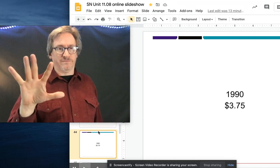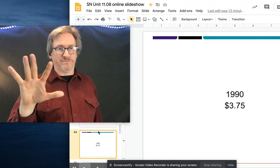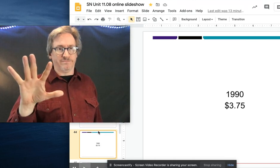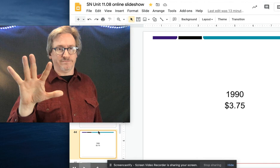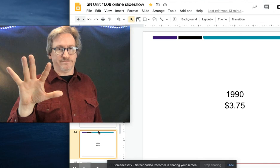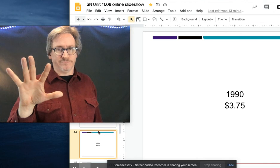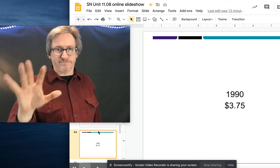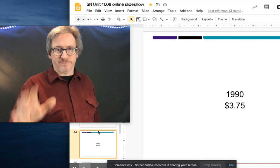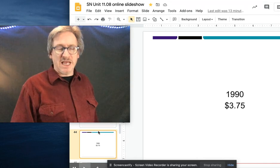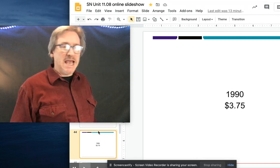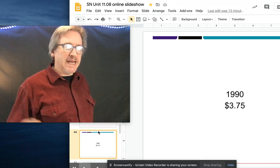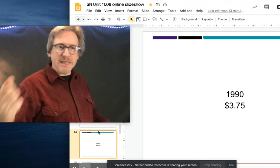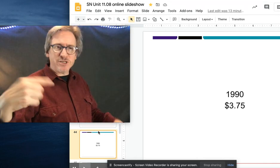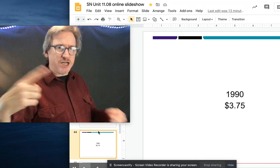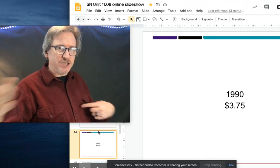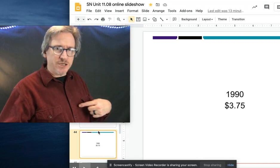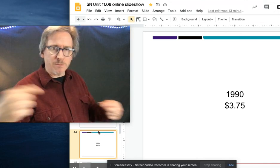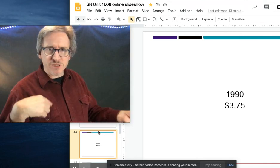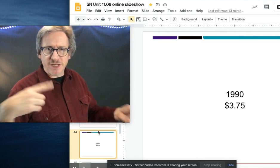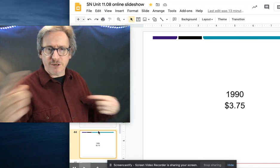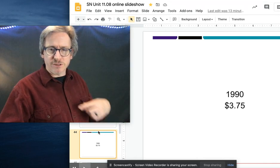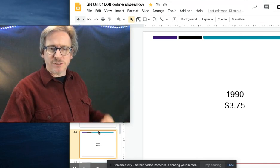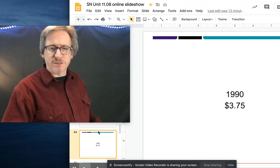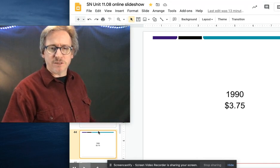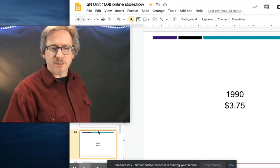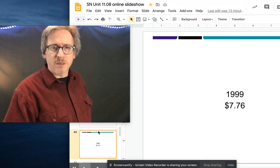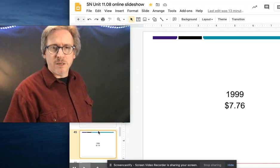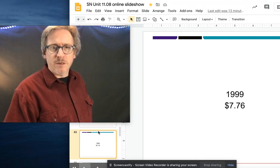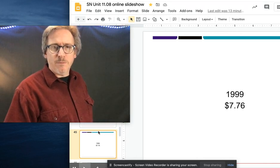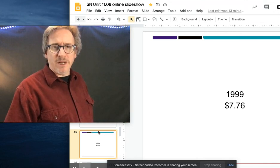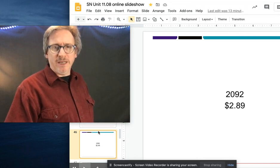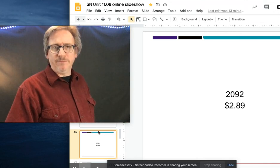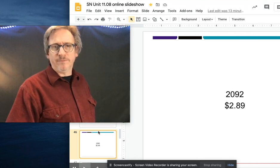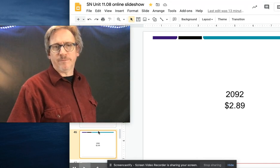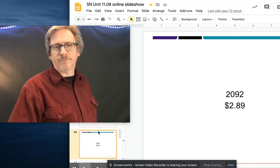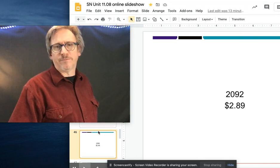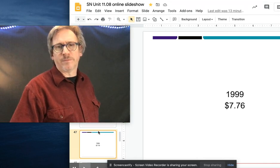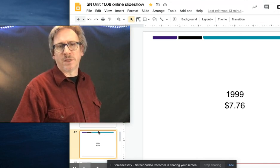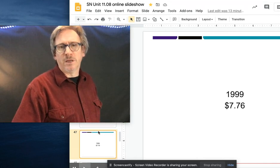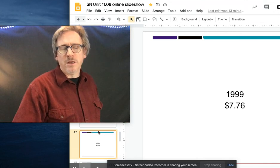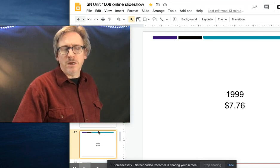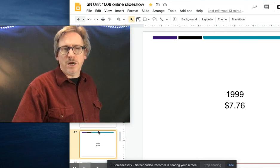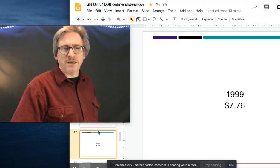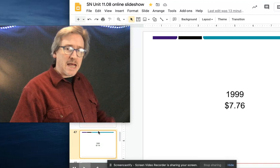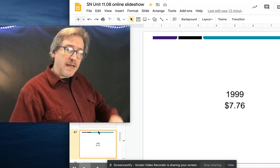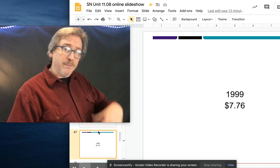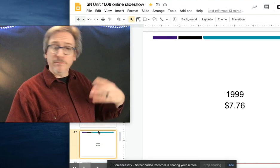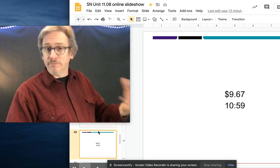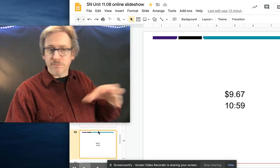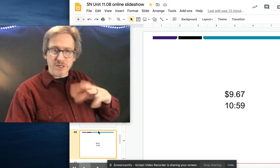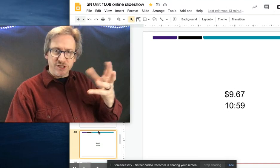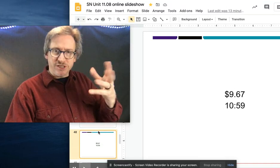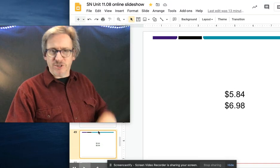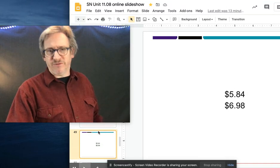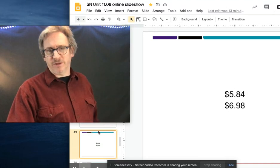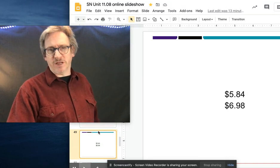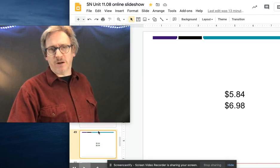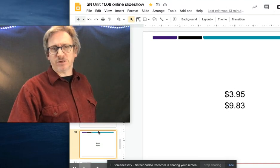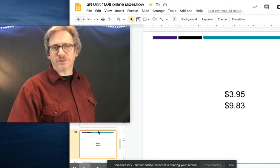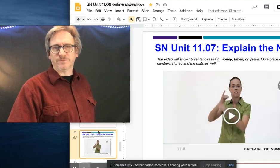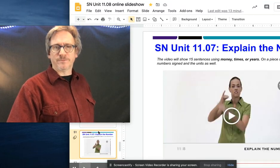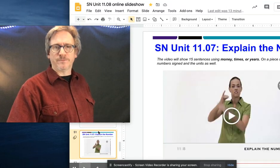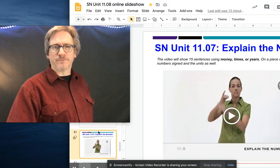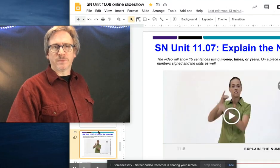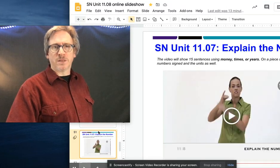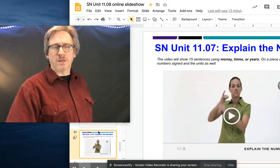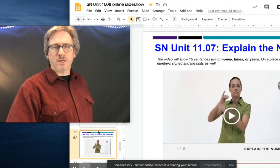And it keeps changing numbers, years, money. time. It just keeps shifting the